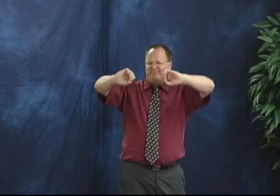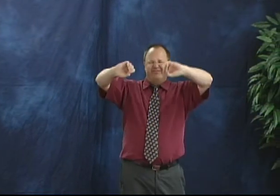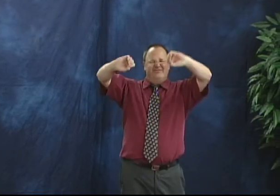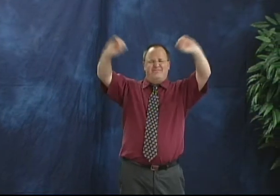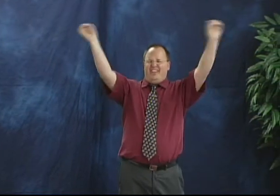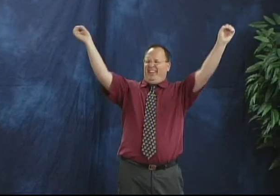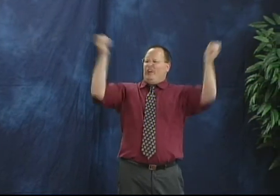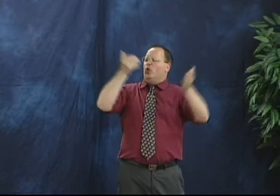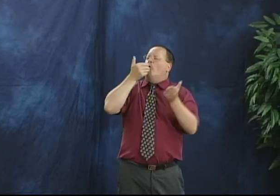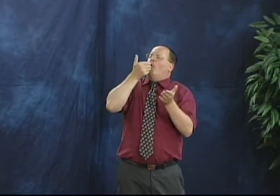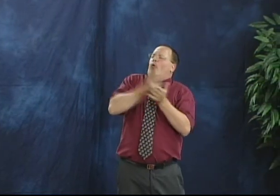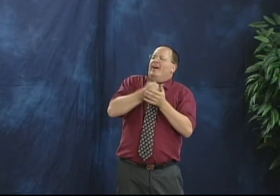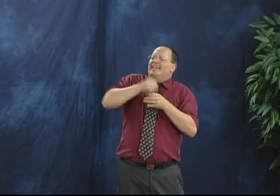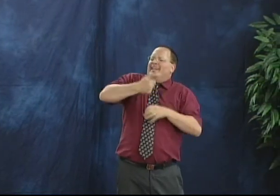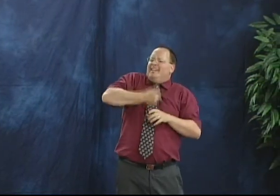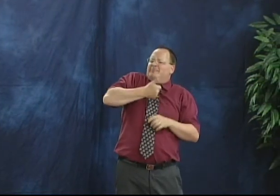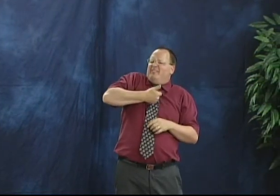good in themselves,